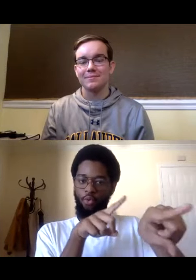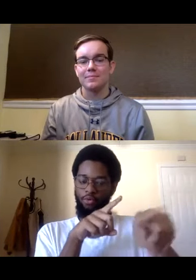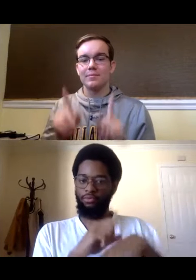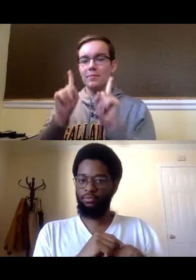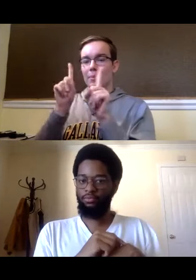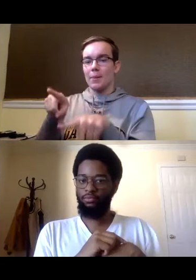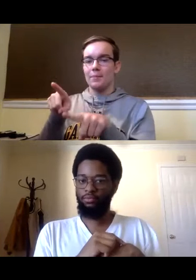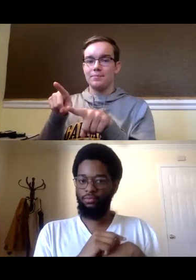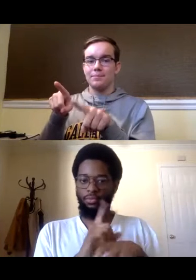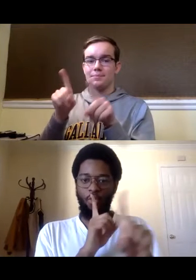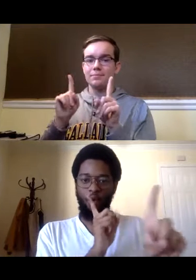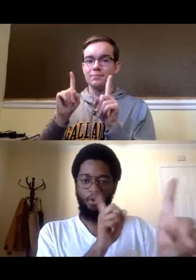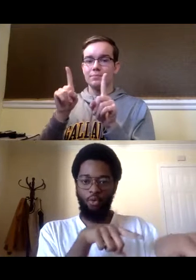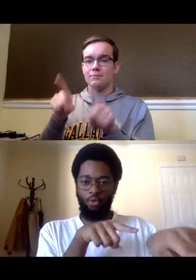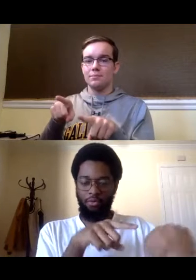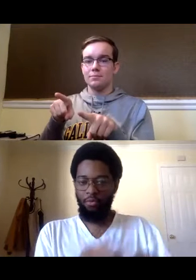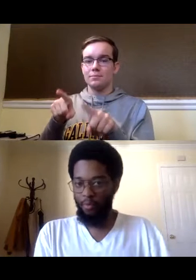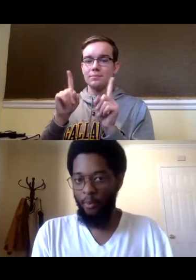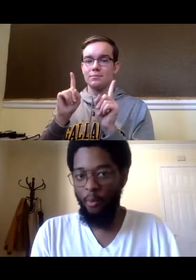O-R-D-E-R, order.